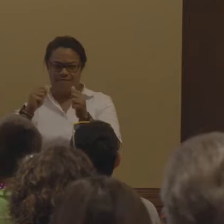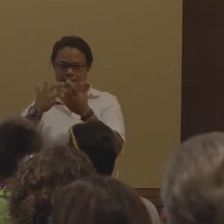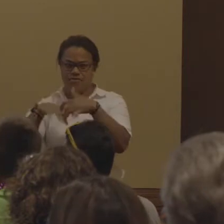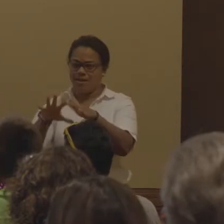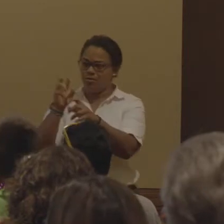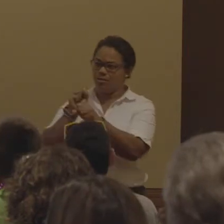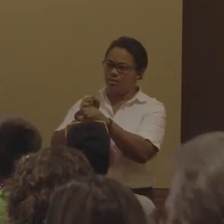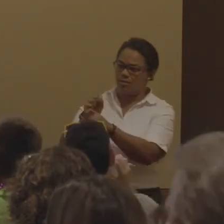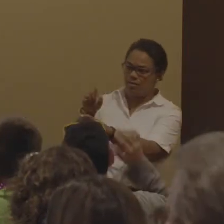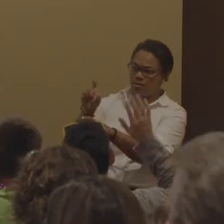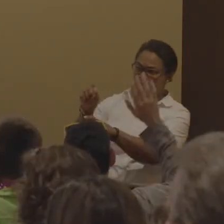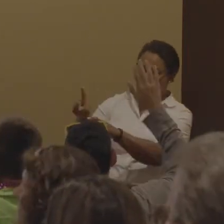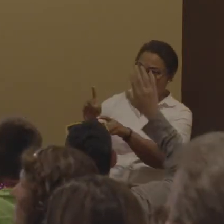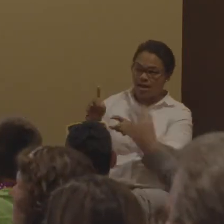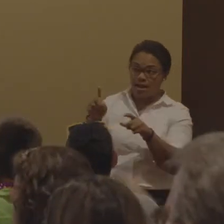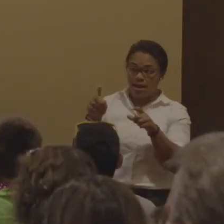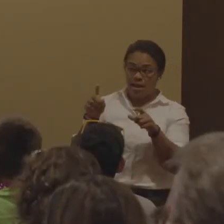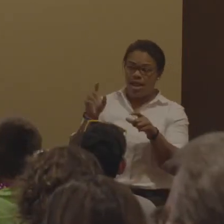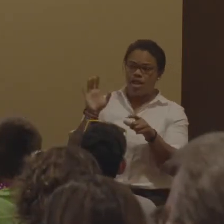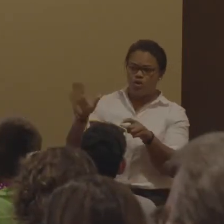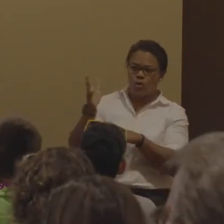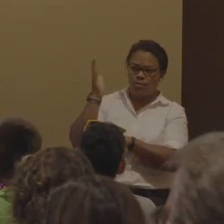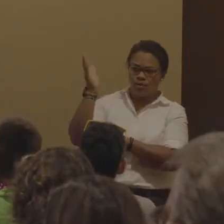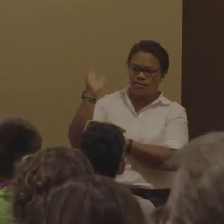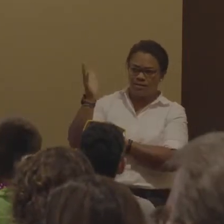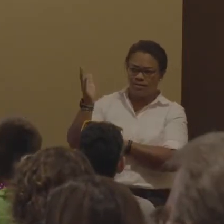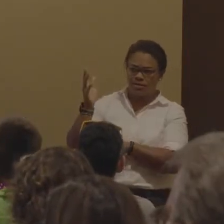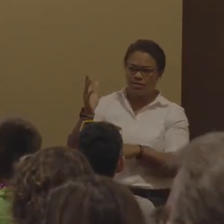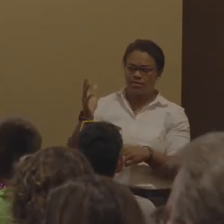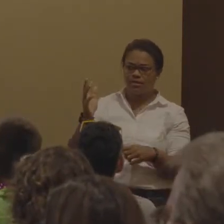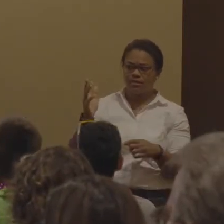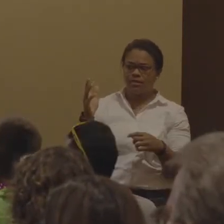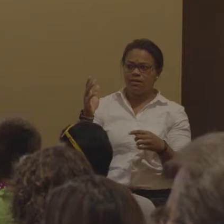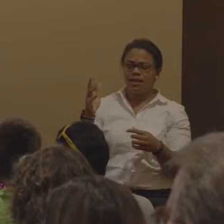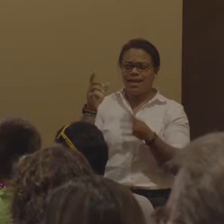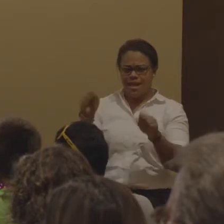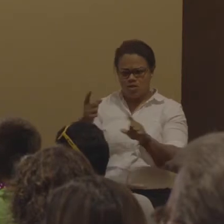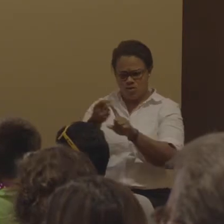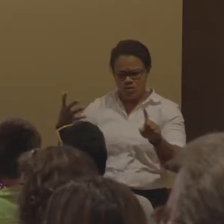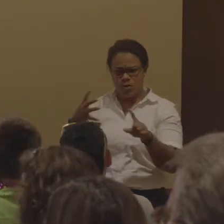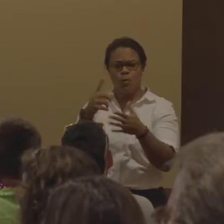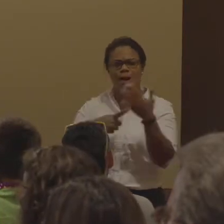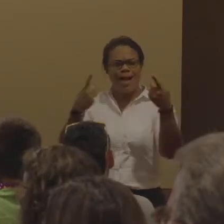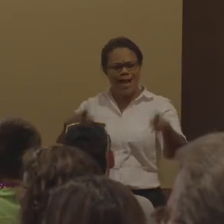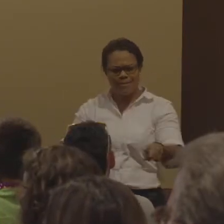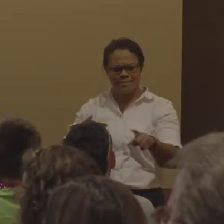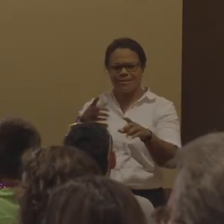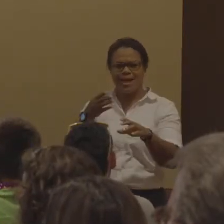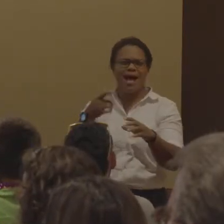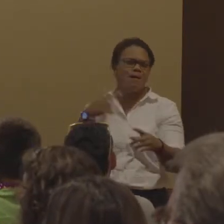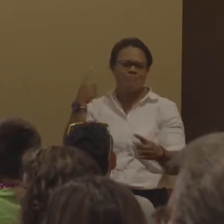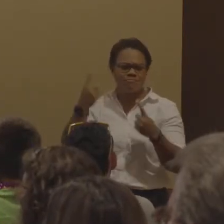Yes? You didn't cover in your presentation about what happens once you place a client in